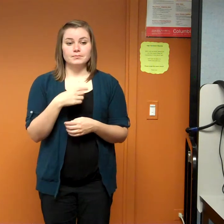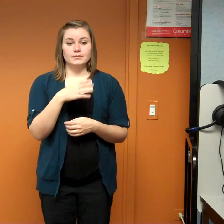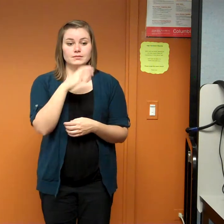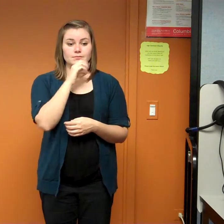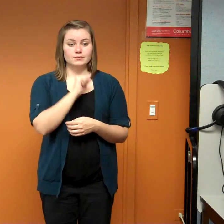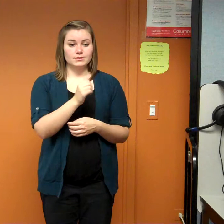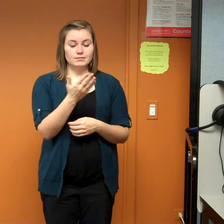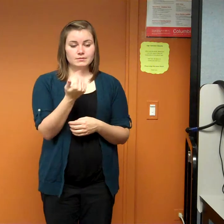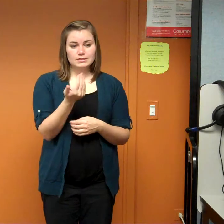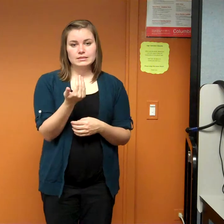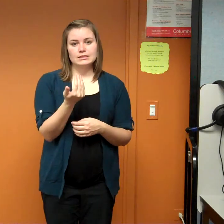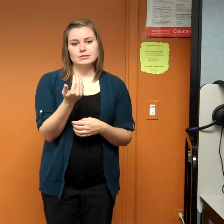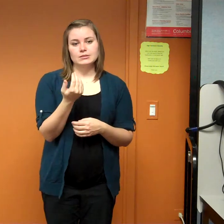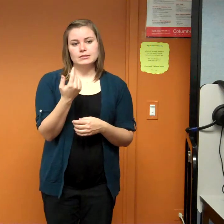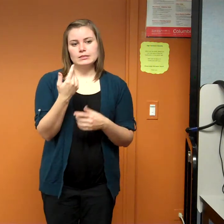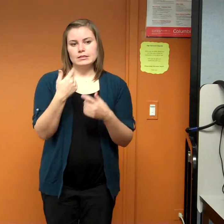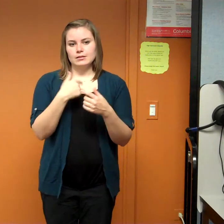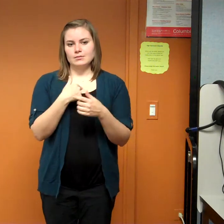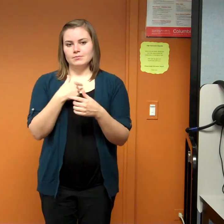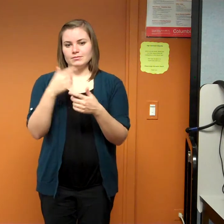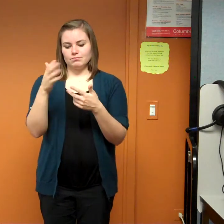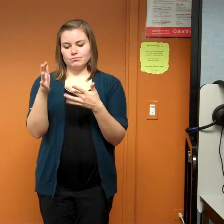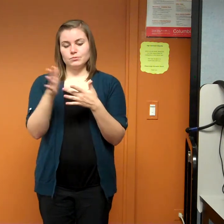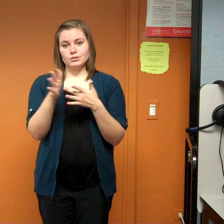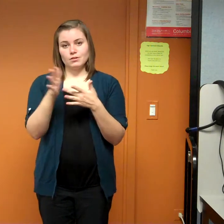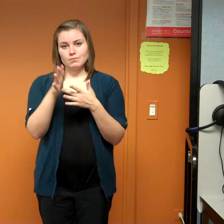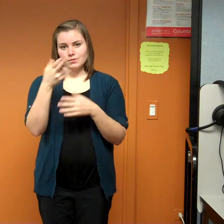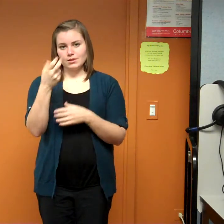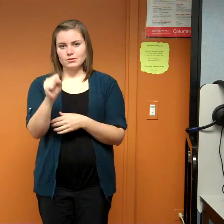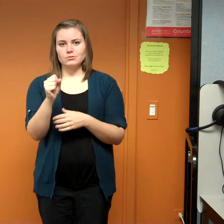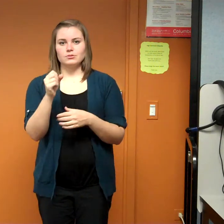and had to do homework during the trip, which sucked because we were gone during a